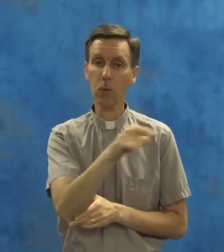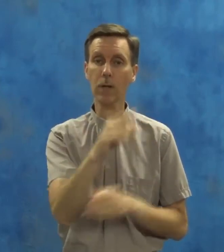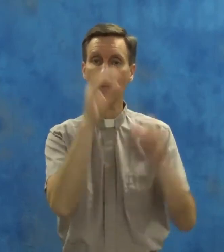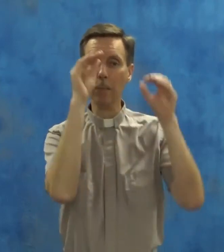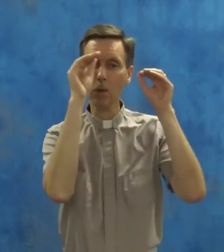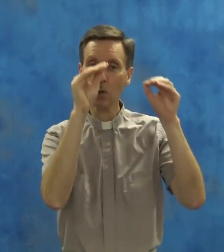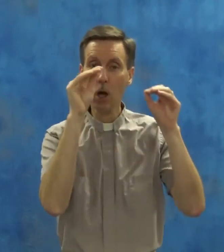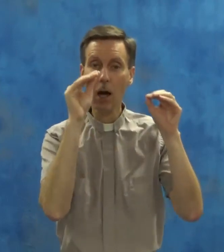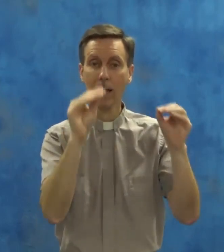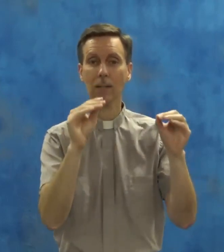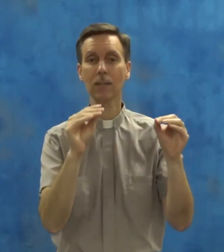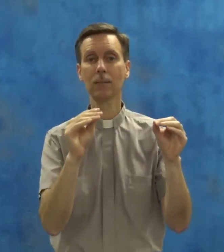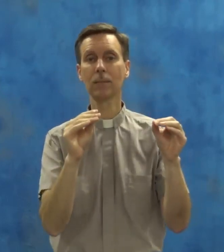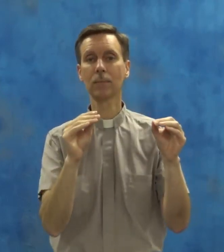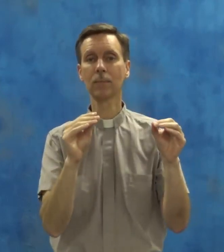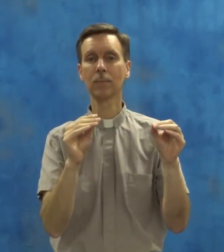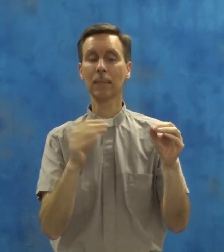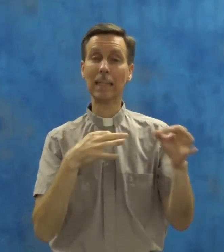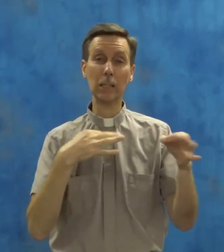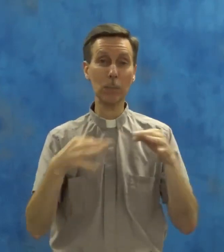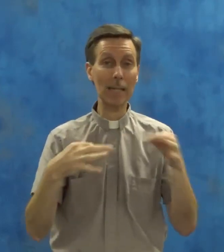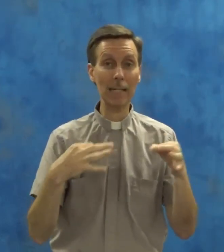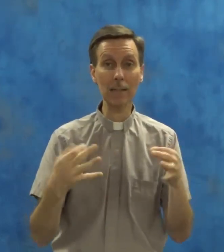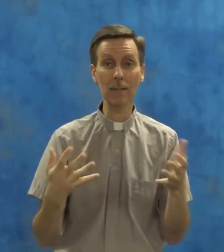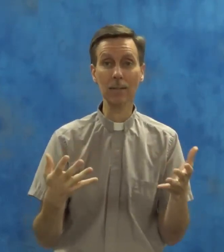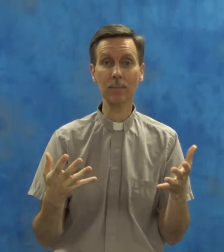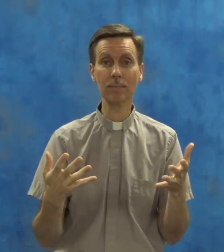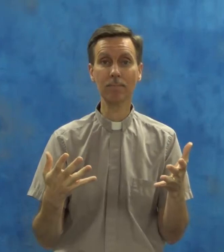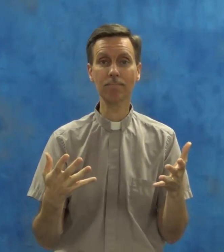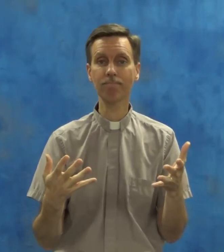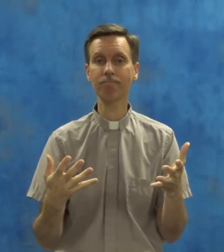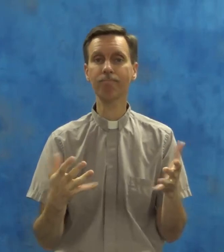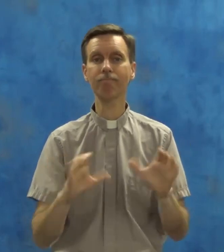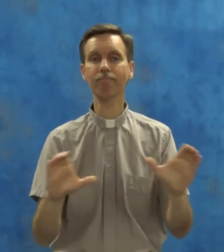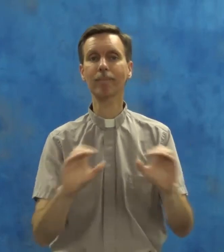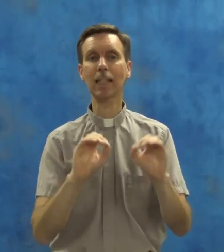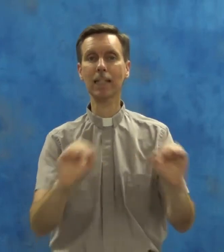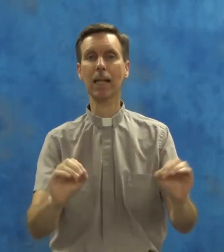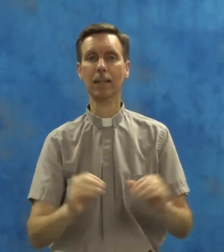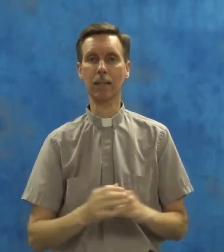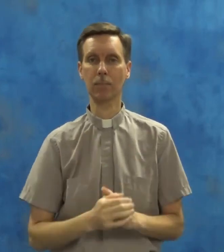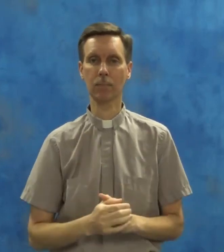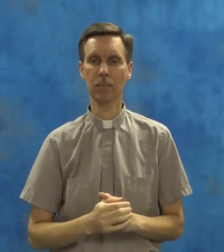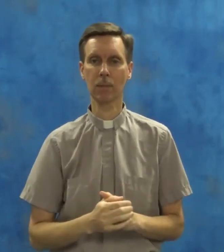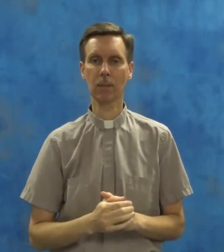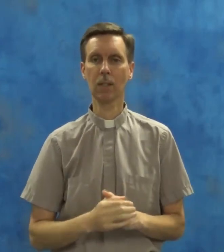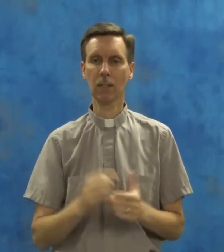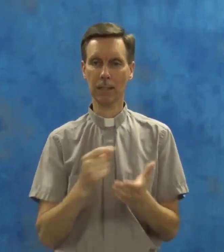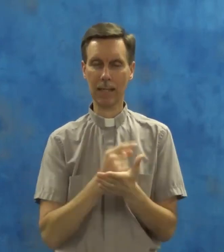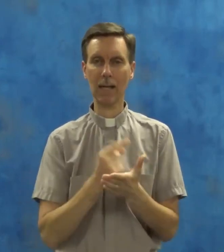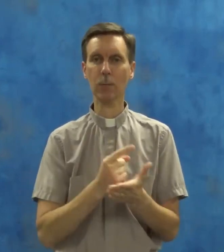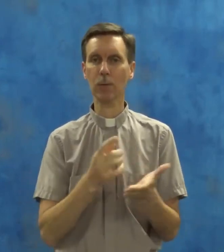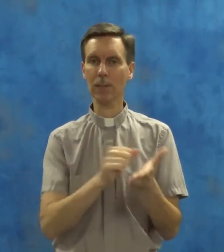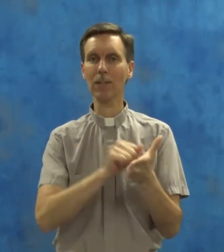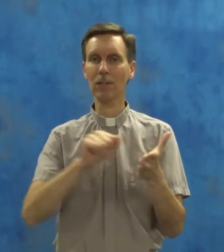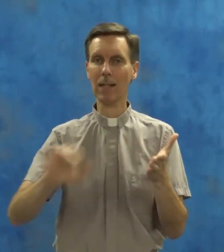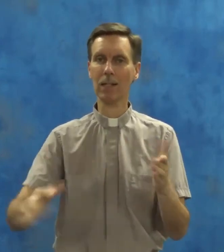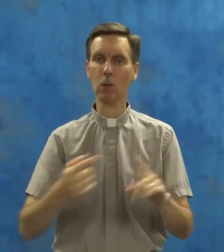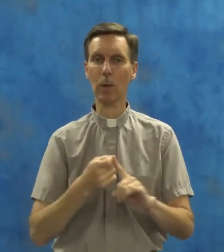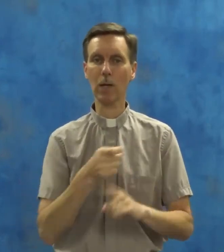them, taught, explained, does nothing. The gospel is taken away